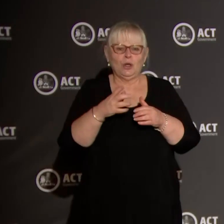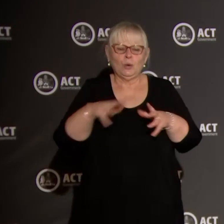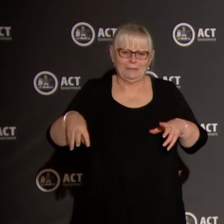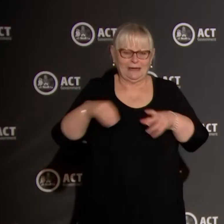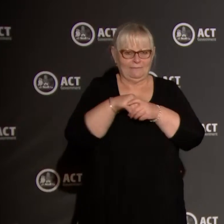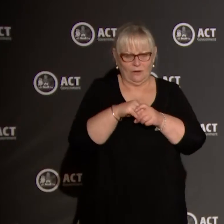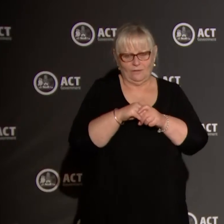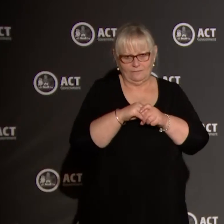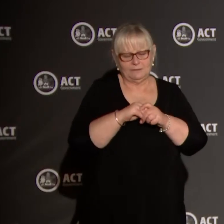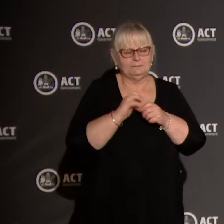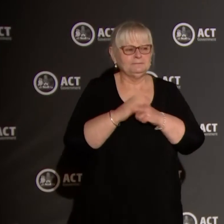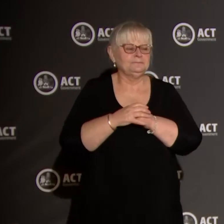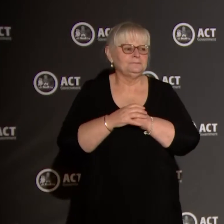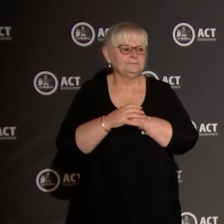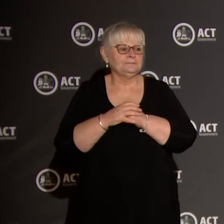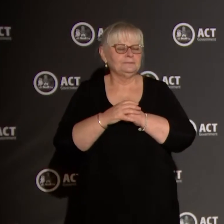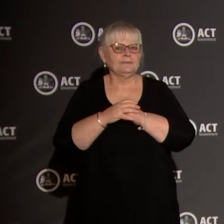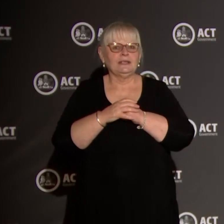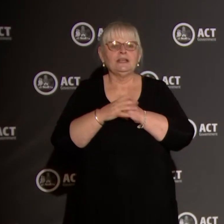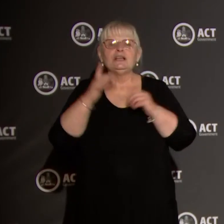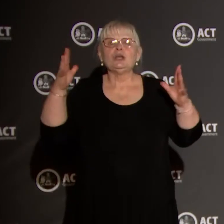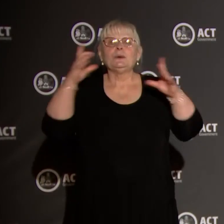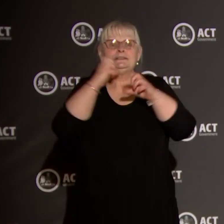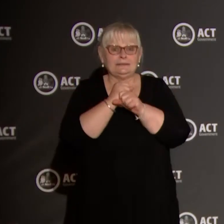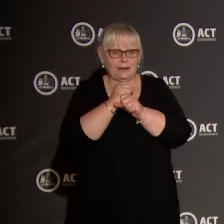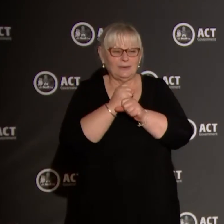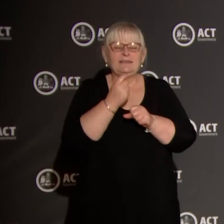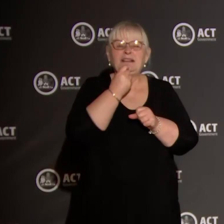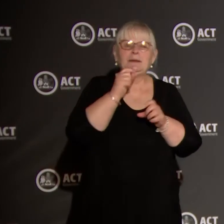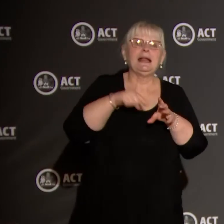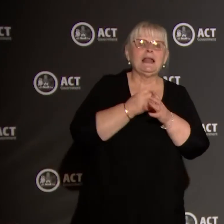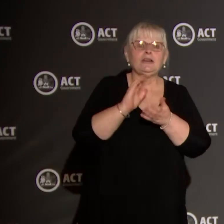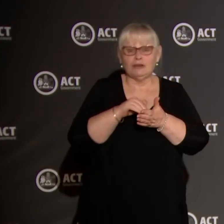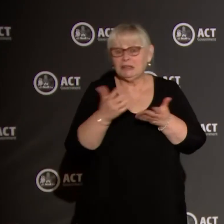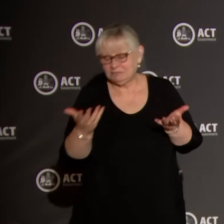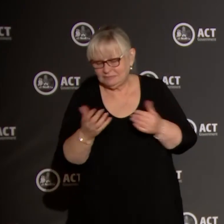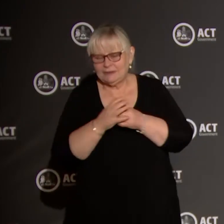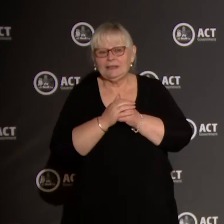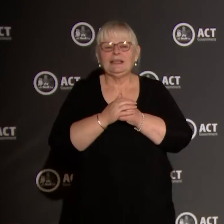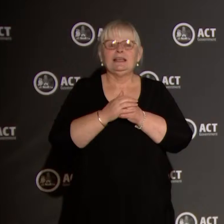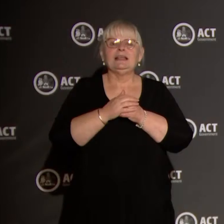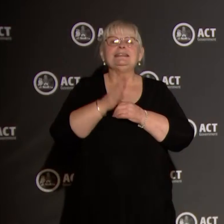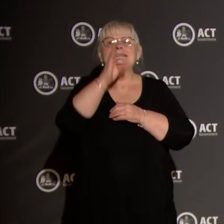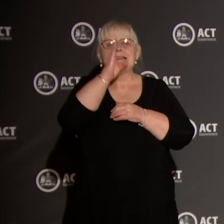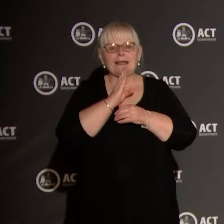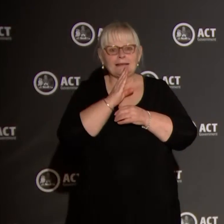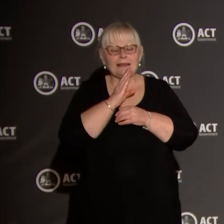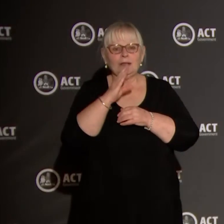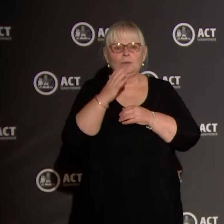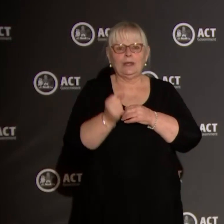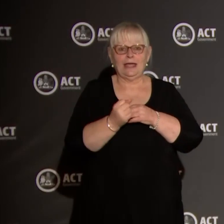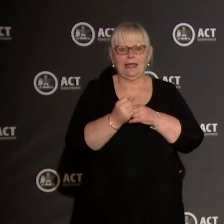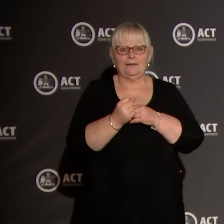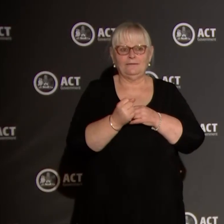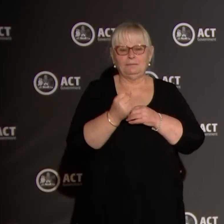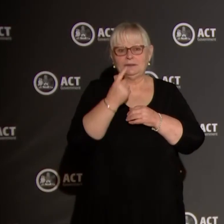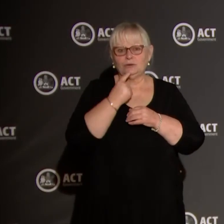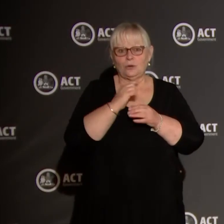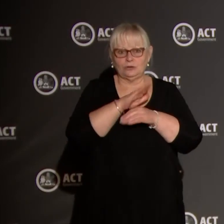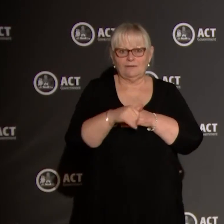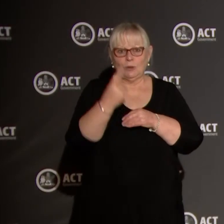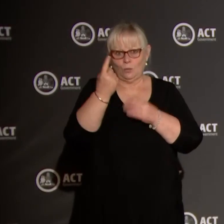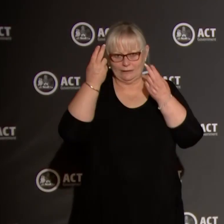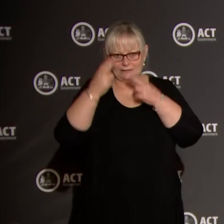response. In summary, for those who joined late, Sadly, we have been notified of one